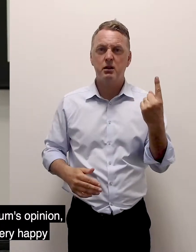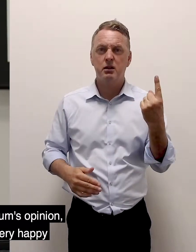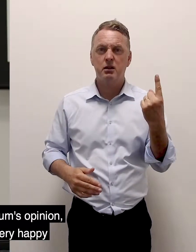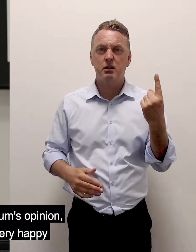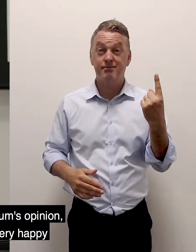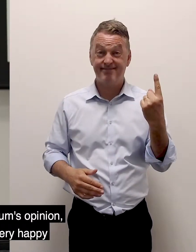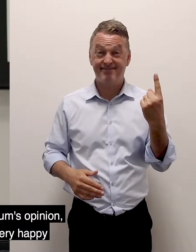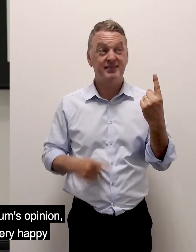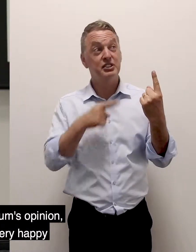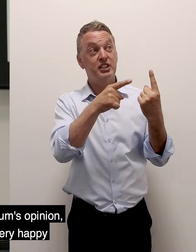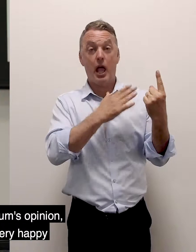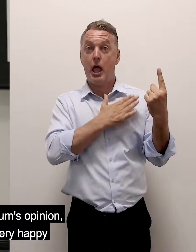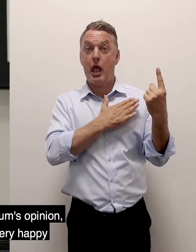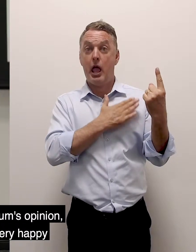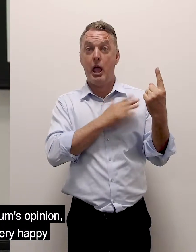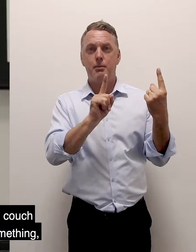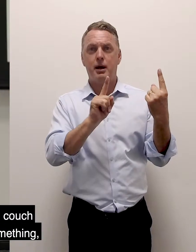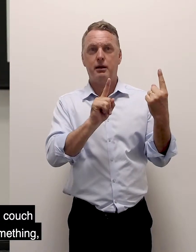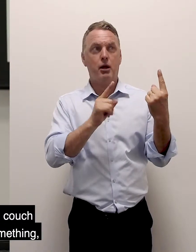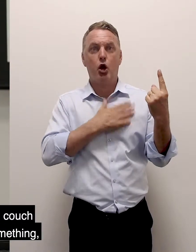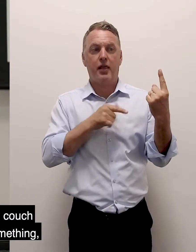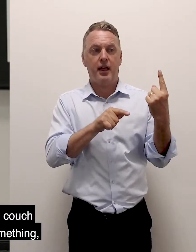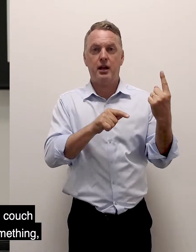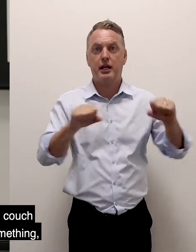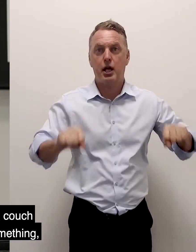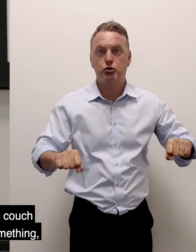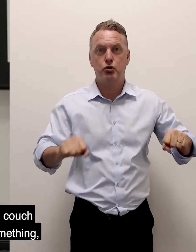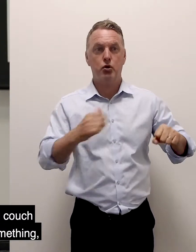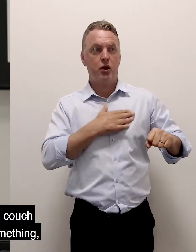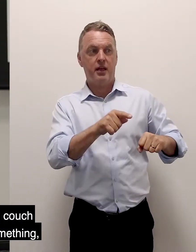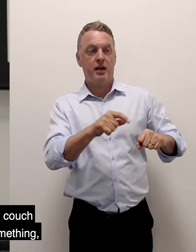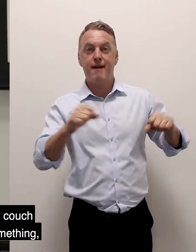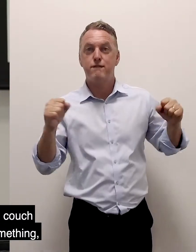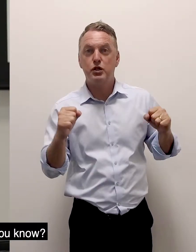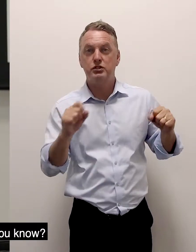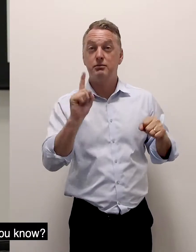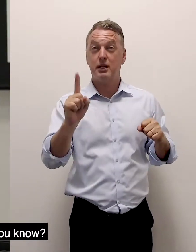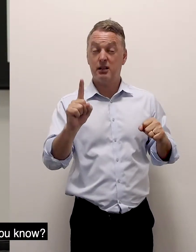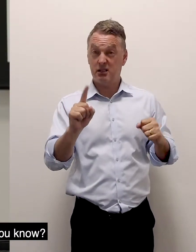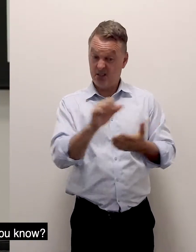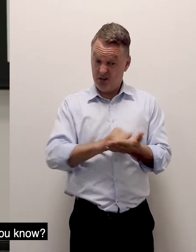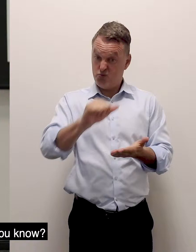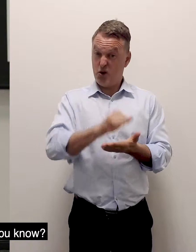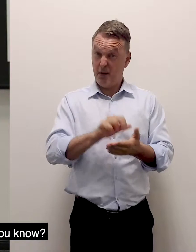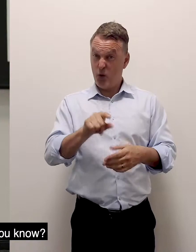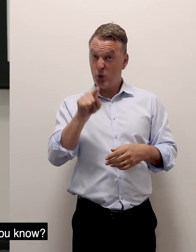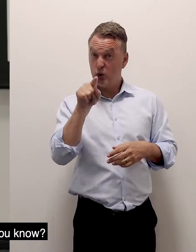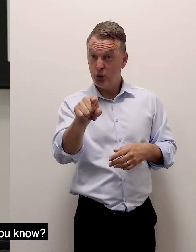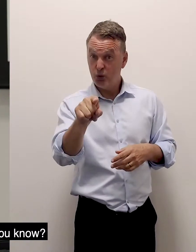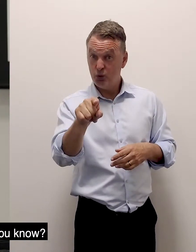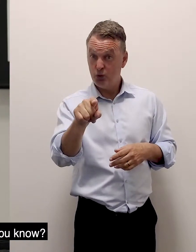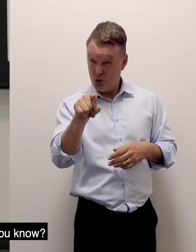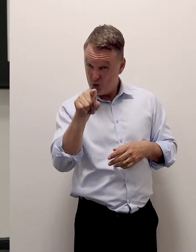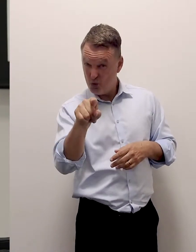mum's opinion, well, mum might be very happy with a certain couch or fridge or something, but it's